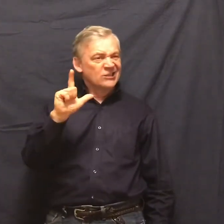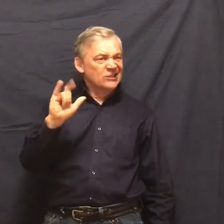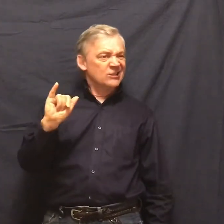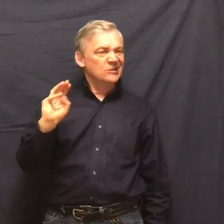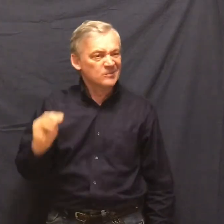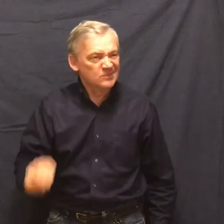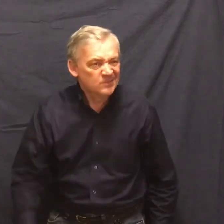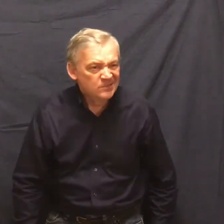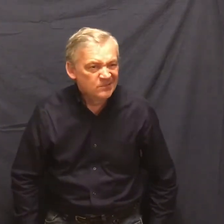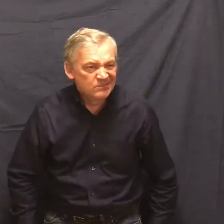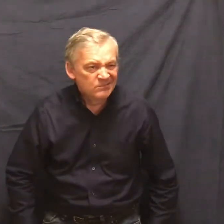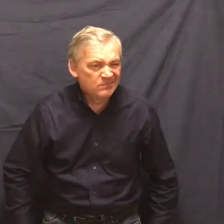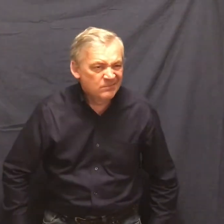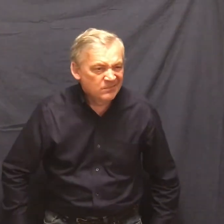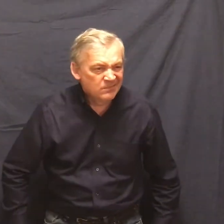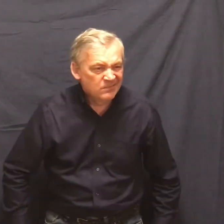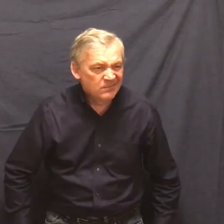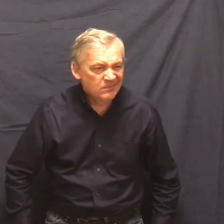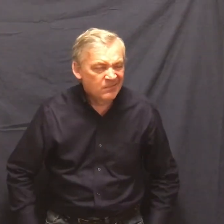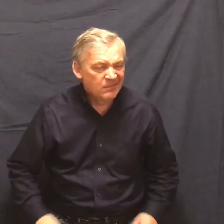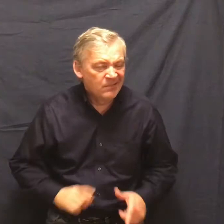And then stopped and stared at George and Lenny.